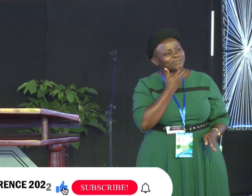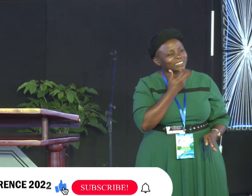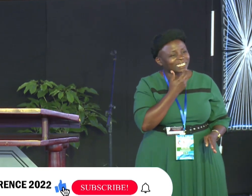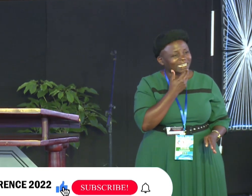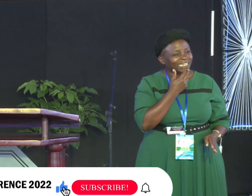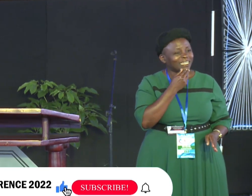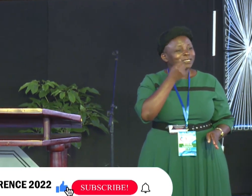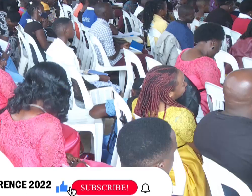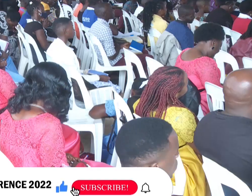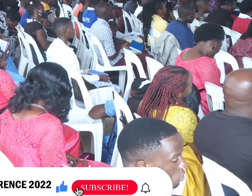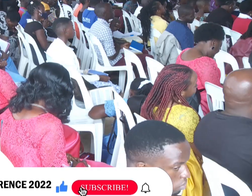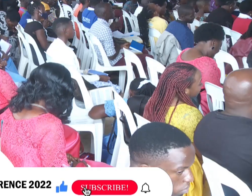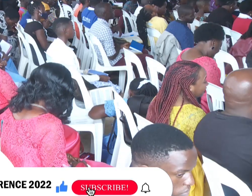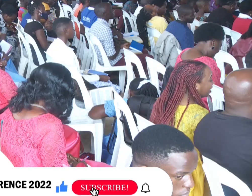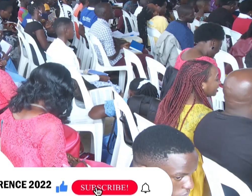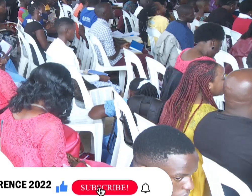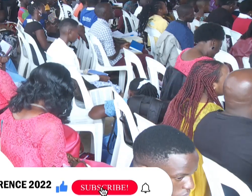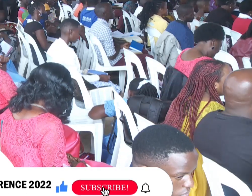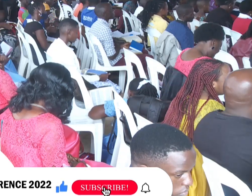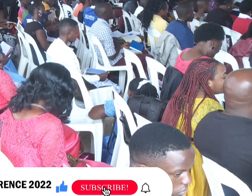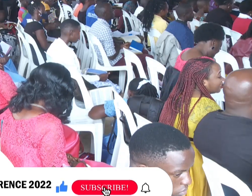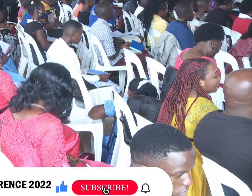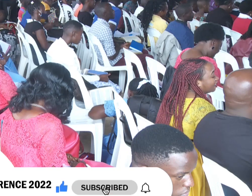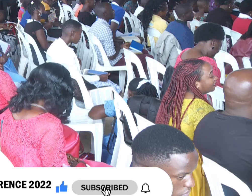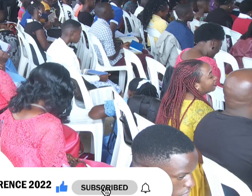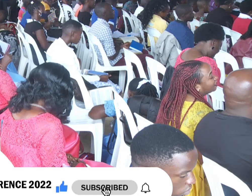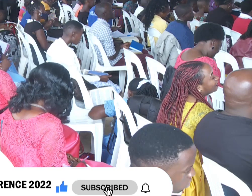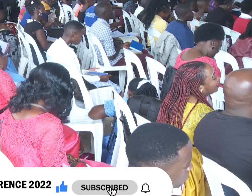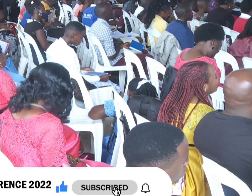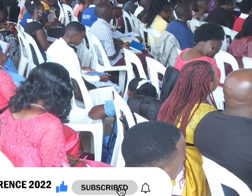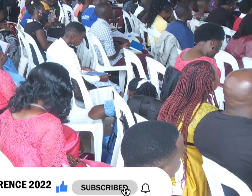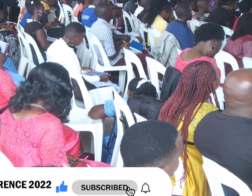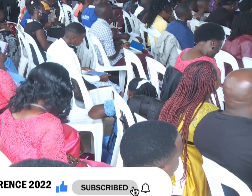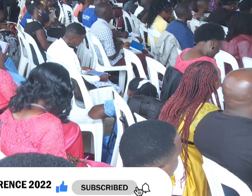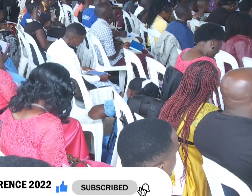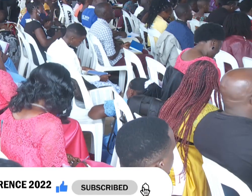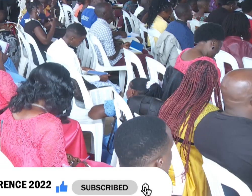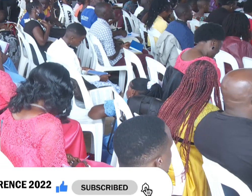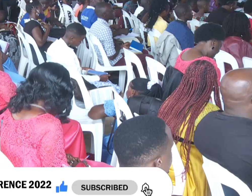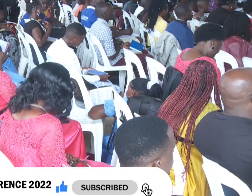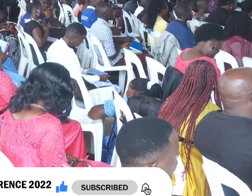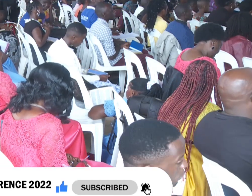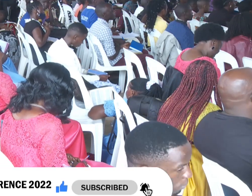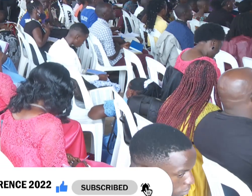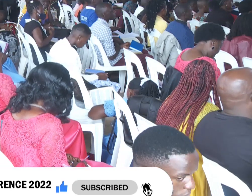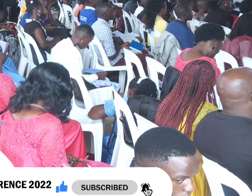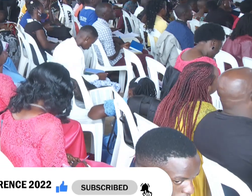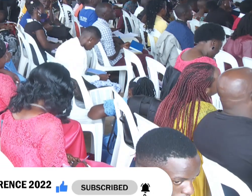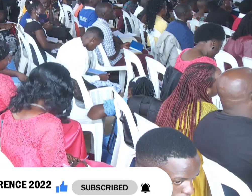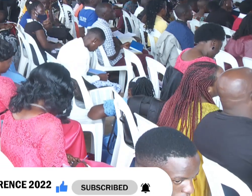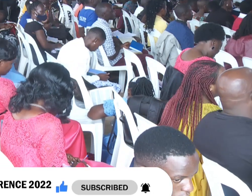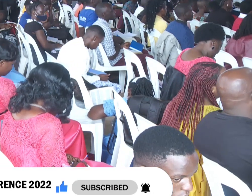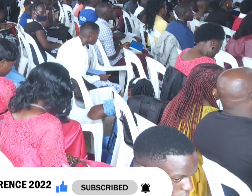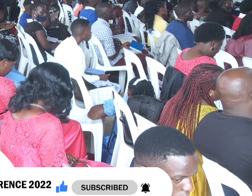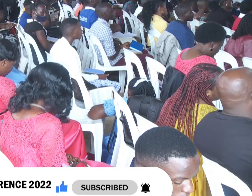temuna tegira nte chigambo cha Katonda manyi. Hagambia chingano kuonona. Chigambo chona chikola antia. He says, I don't